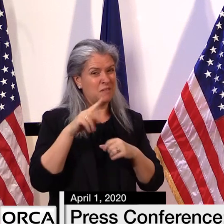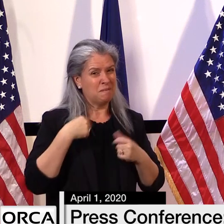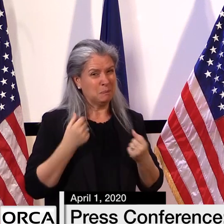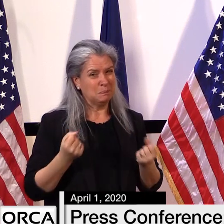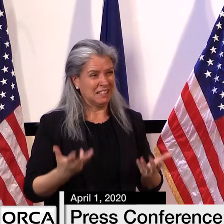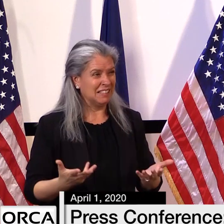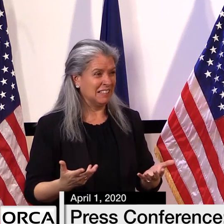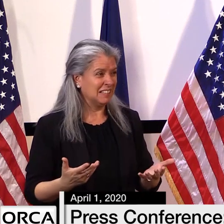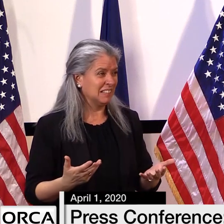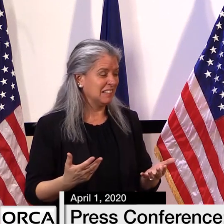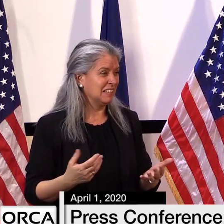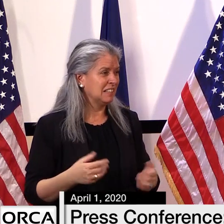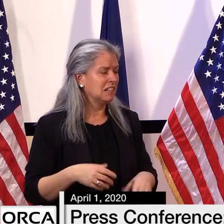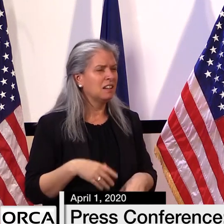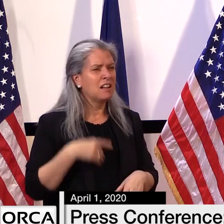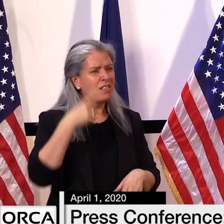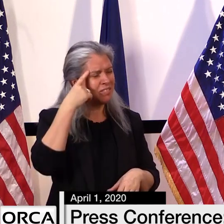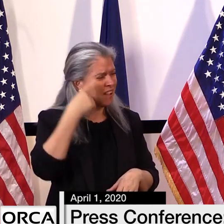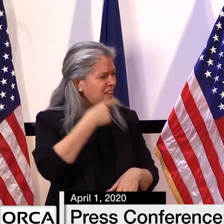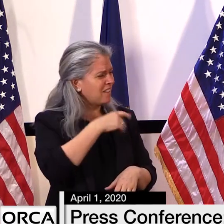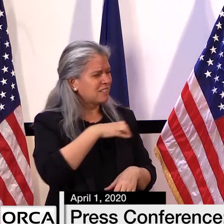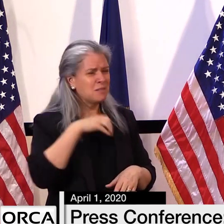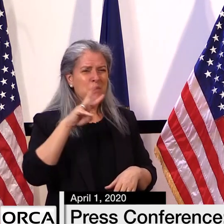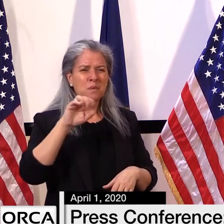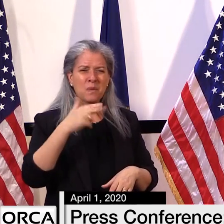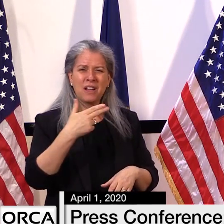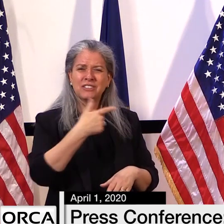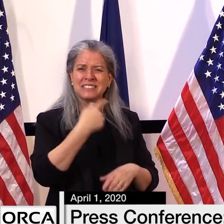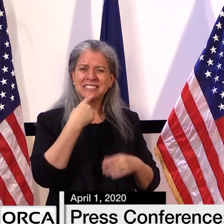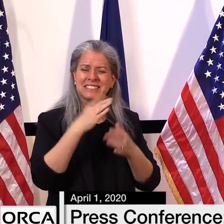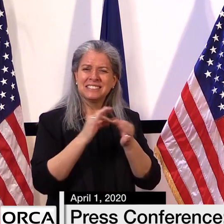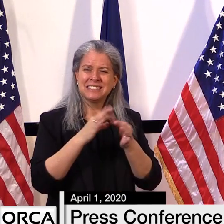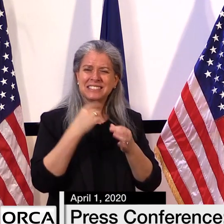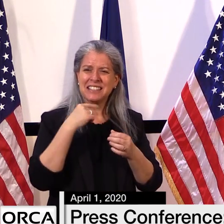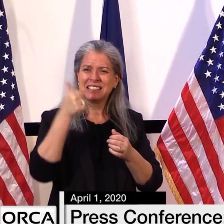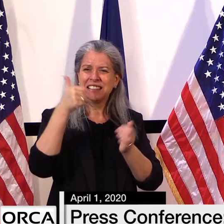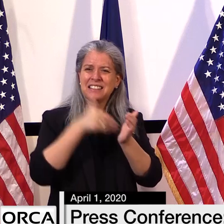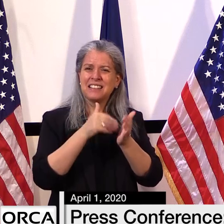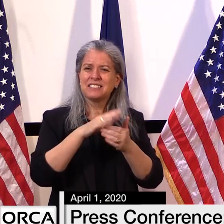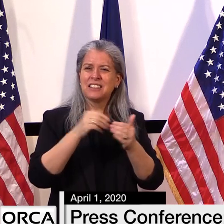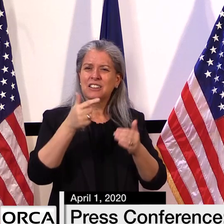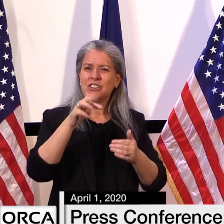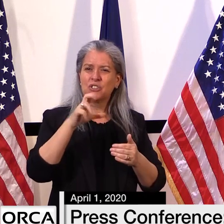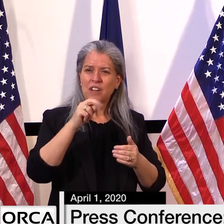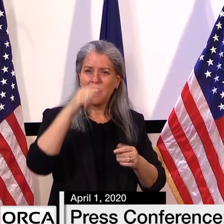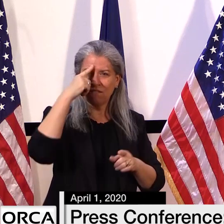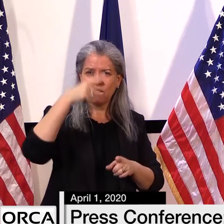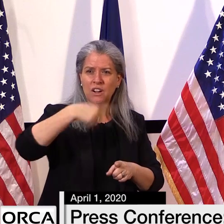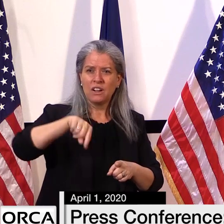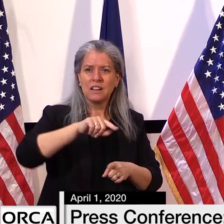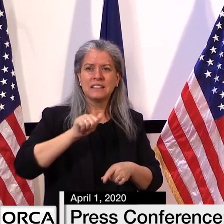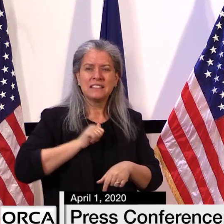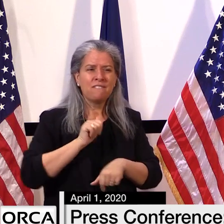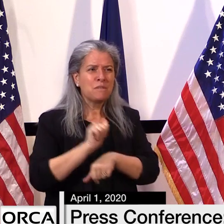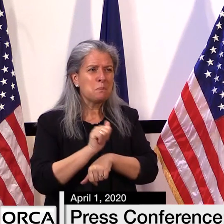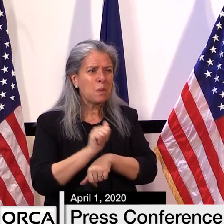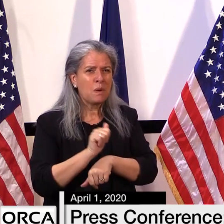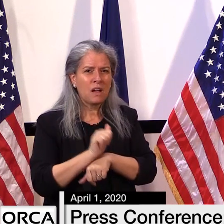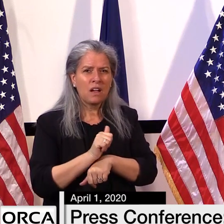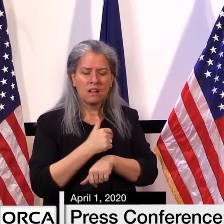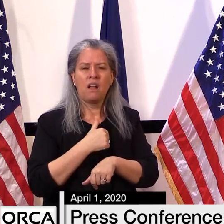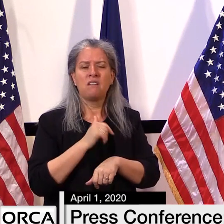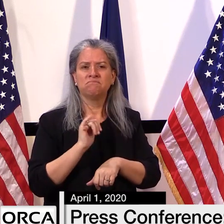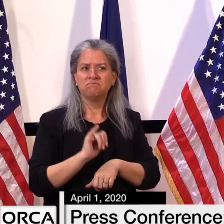heard Congressman Welch say that the $10,000 grant would be available to them. And